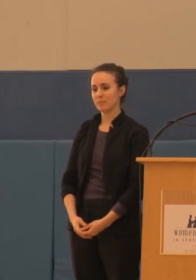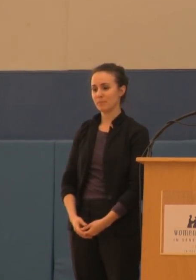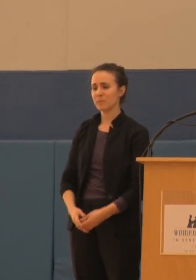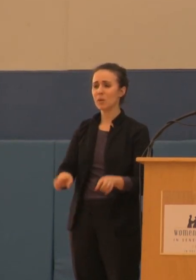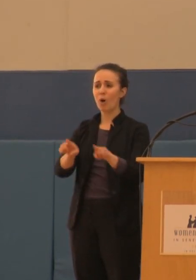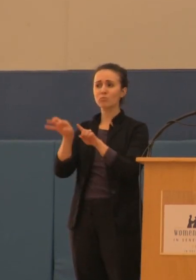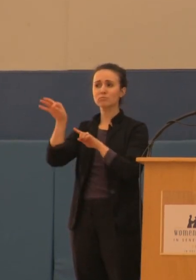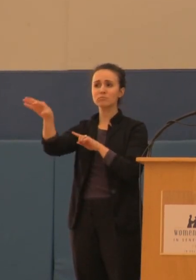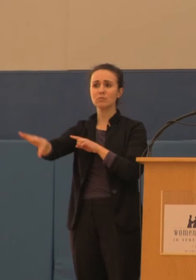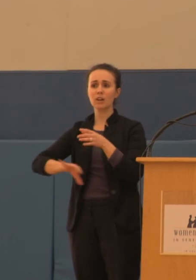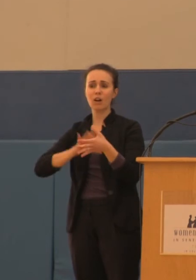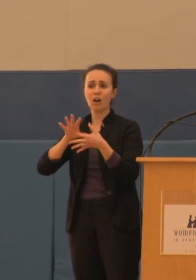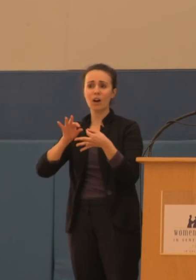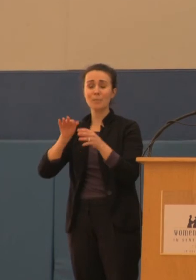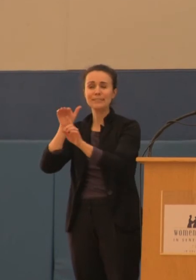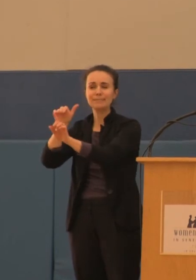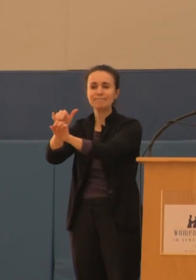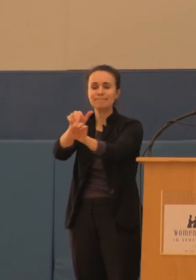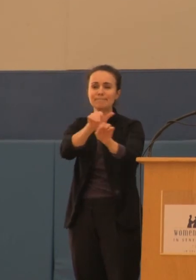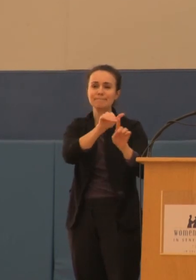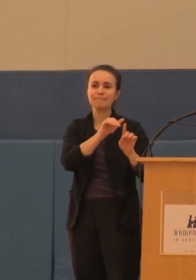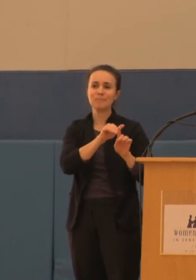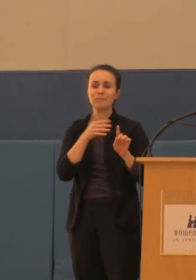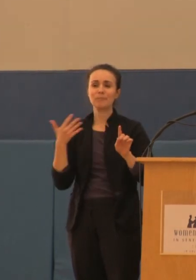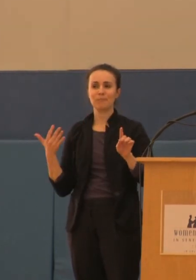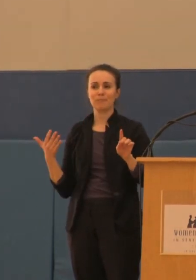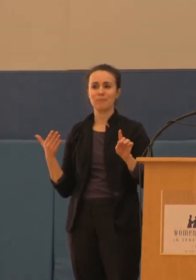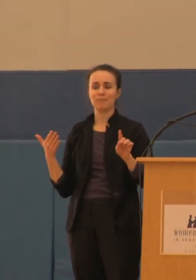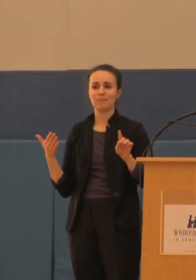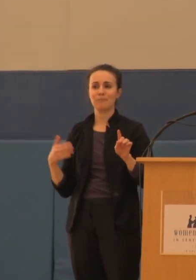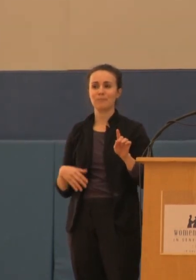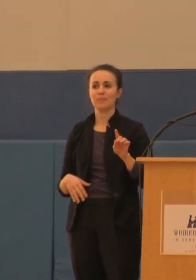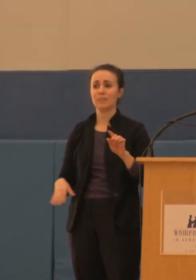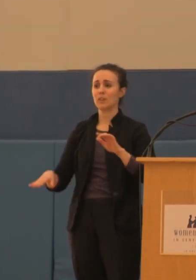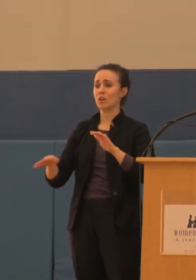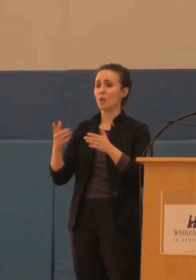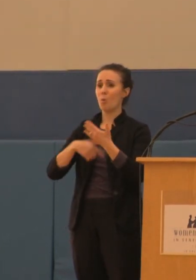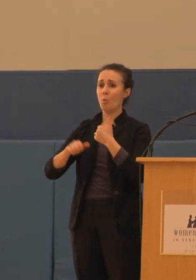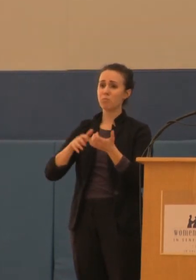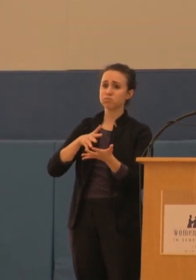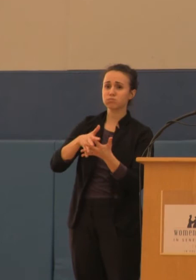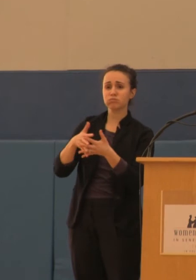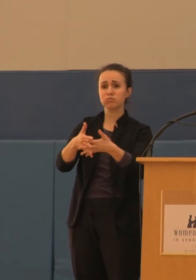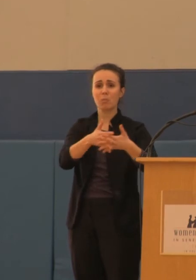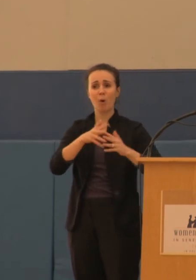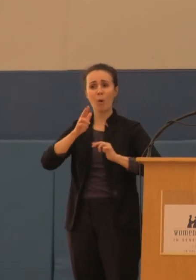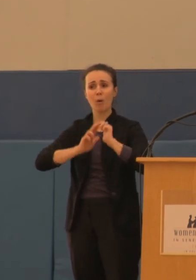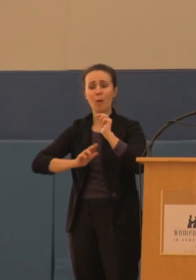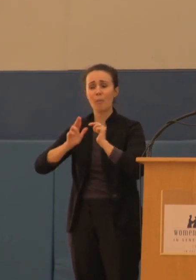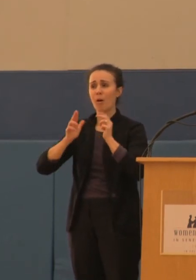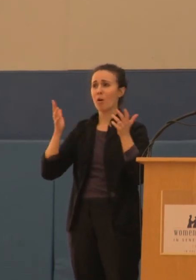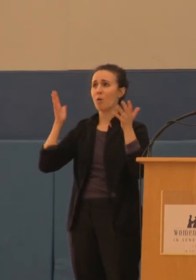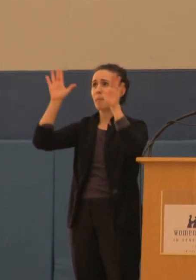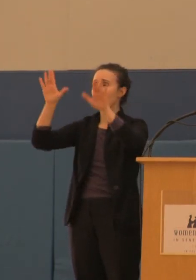comment and a reminder on the basic fabric of our great,